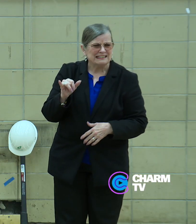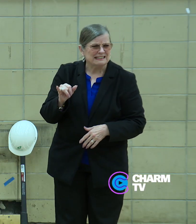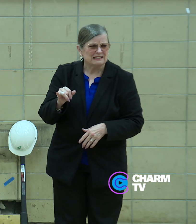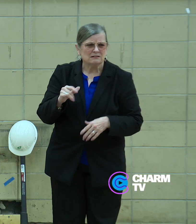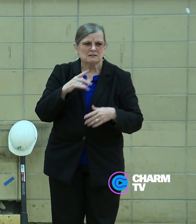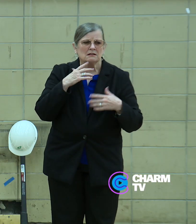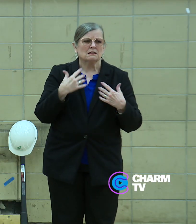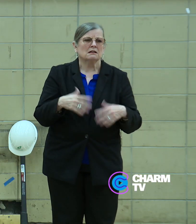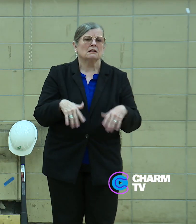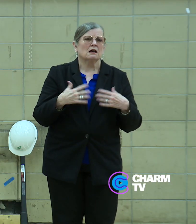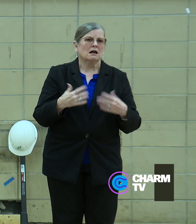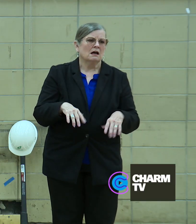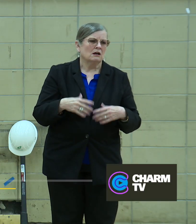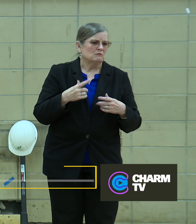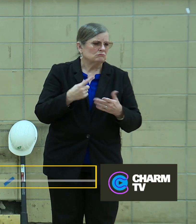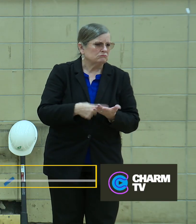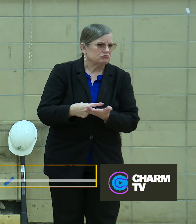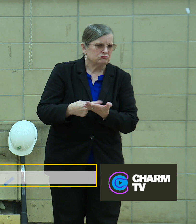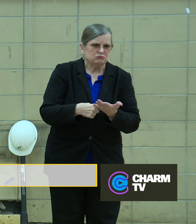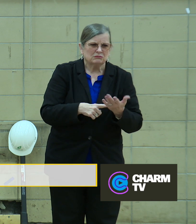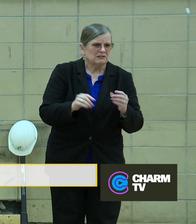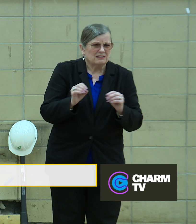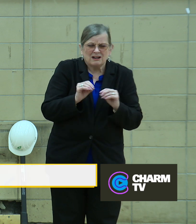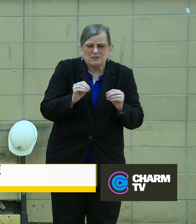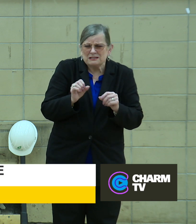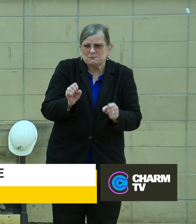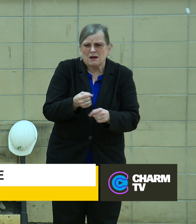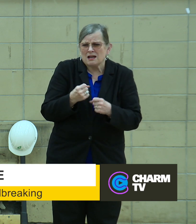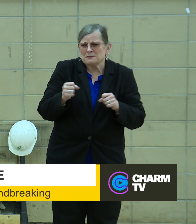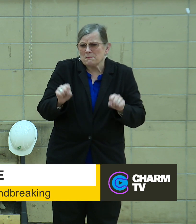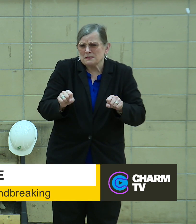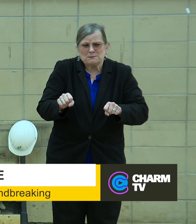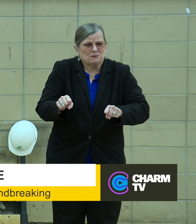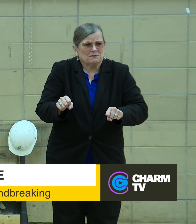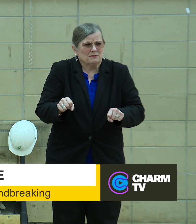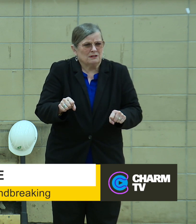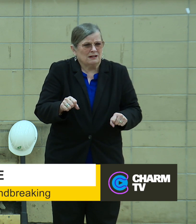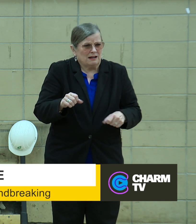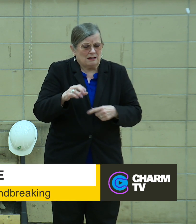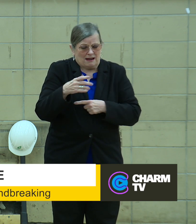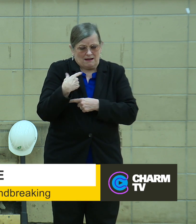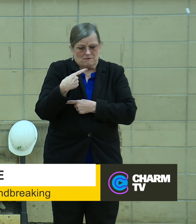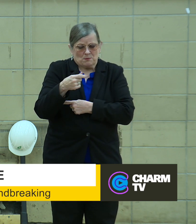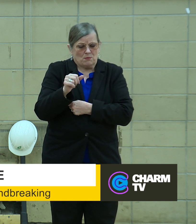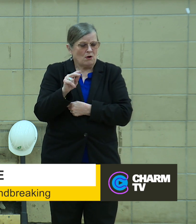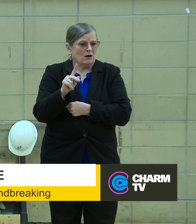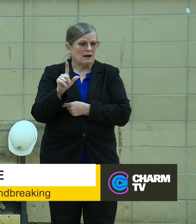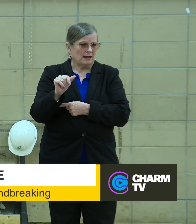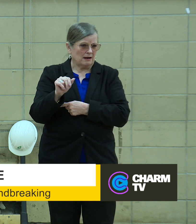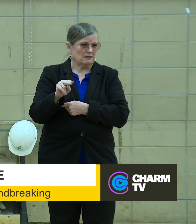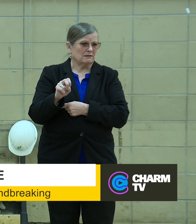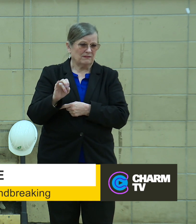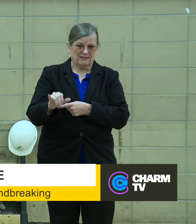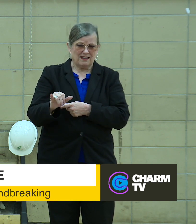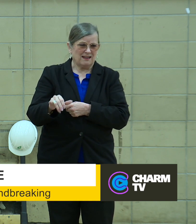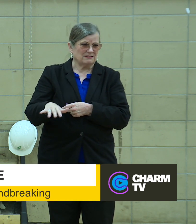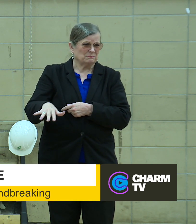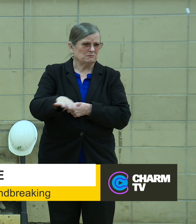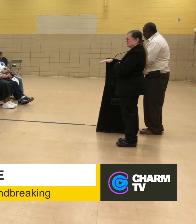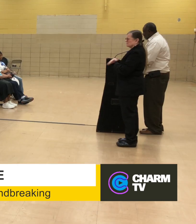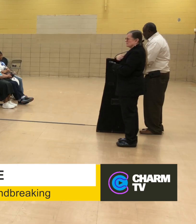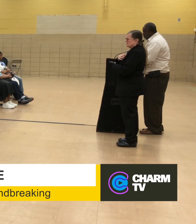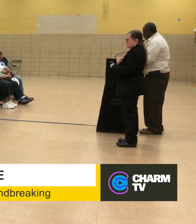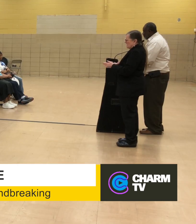But none of this, again, is possible if we don't have the Park Lane Association, if we don't have communities that are passionate and committed to their